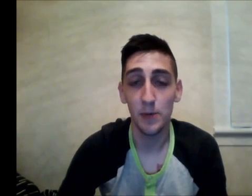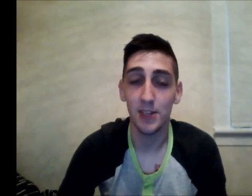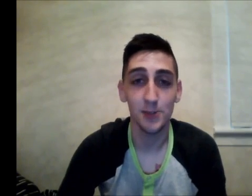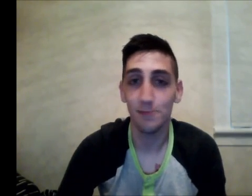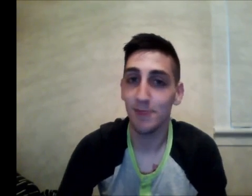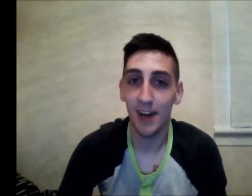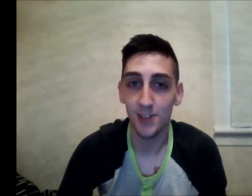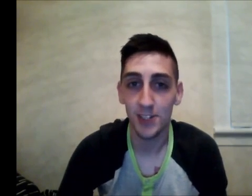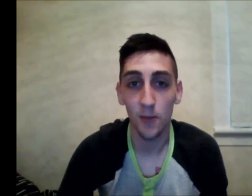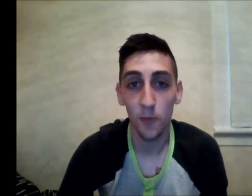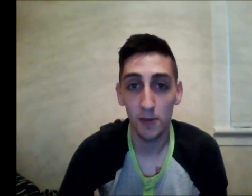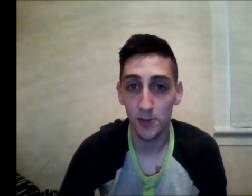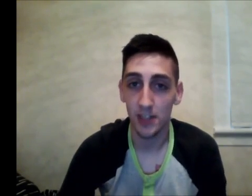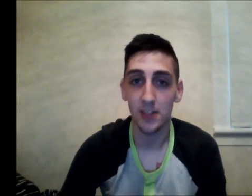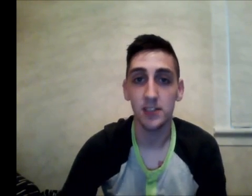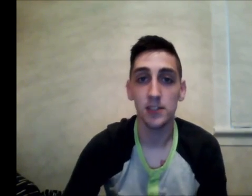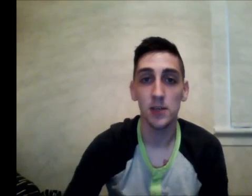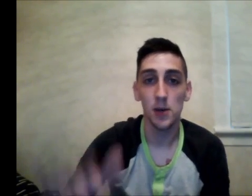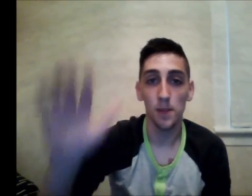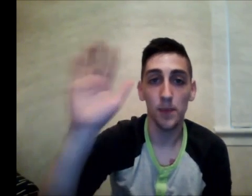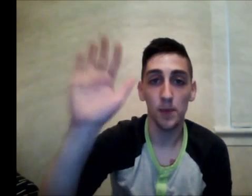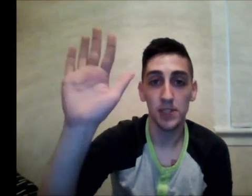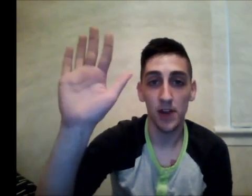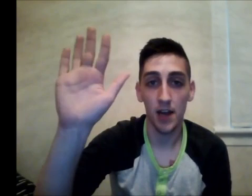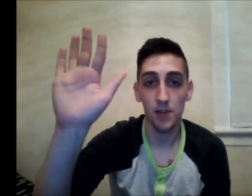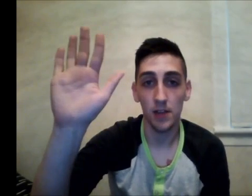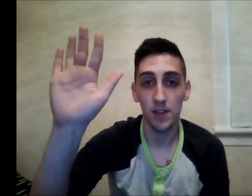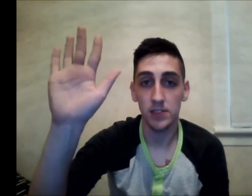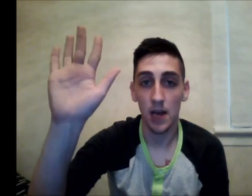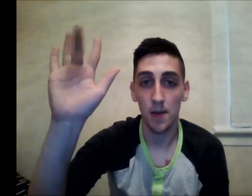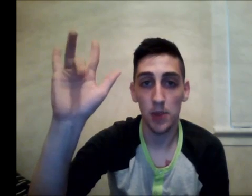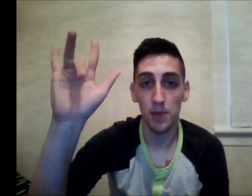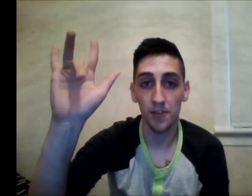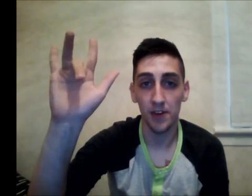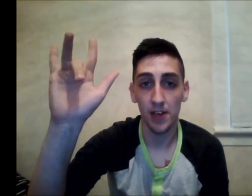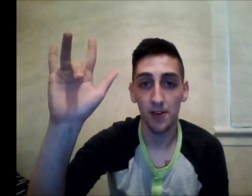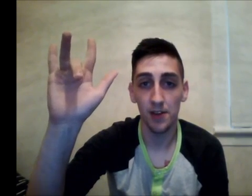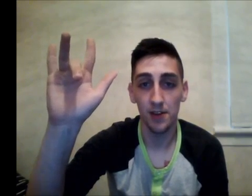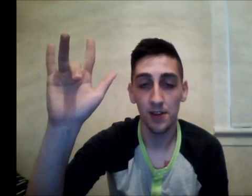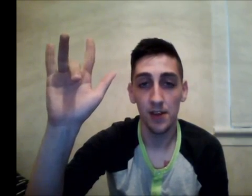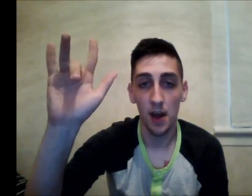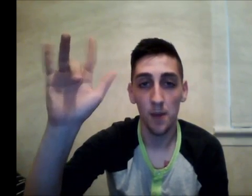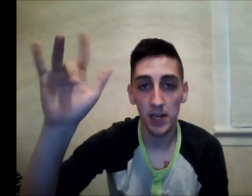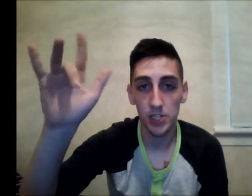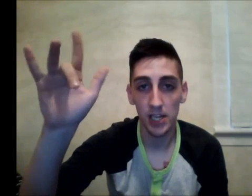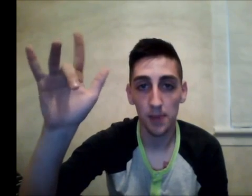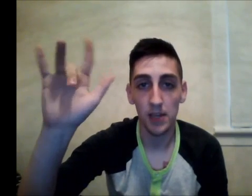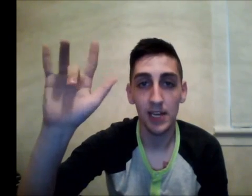don't understand why we do it like this, but we just have our hand out like this and we put the middle finger down. And we kind of shake it a bit.